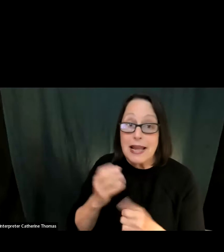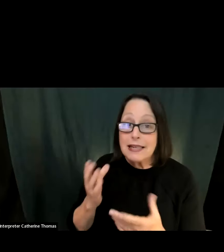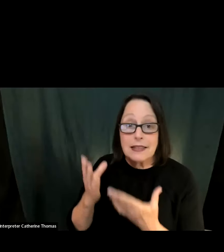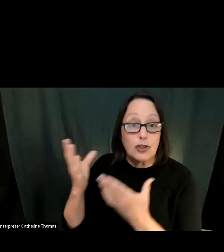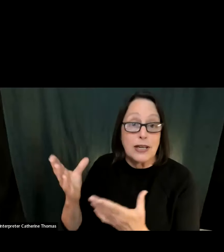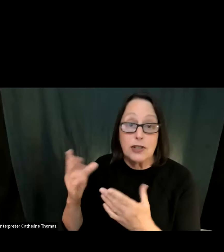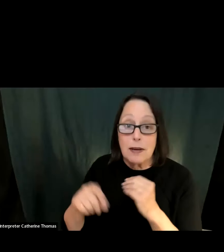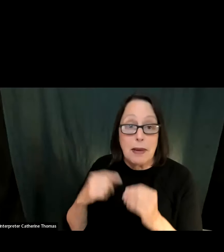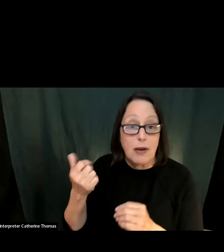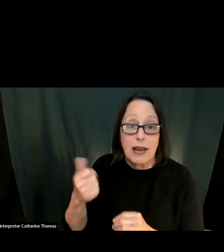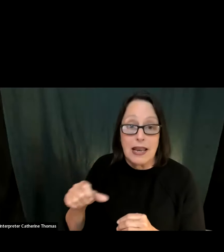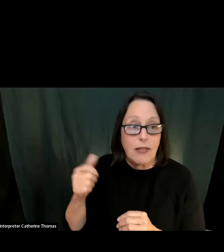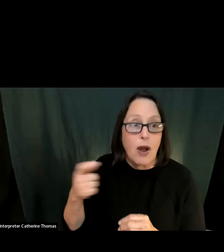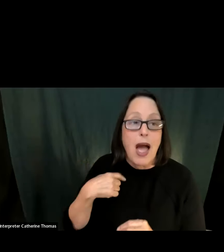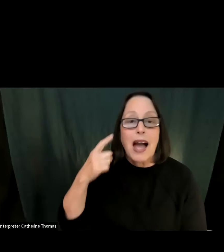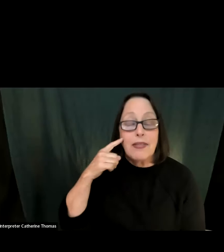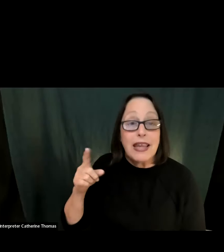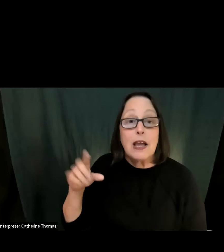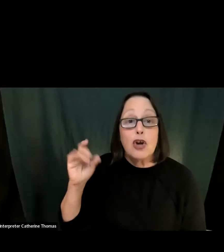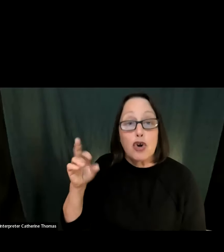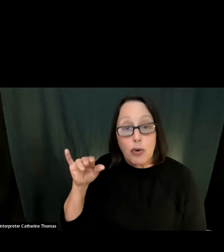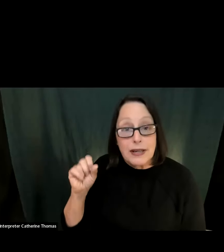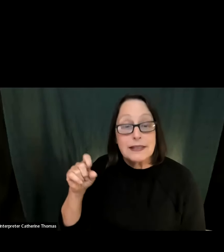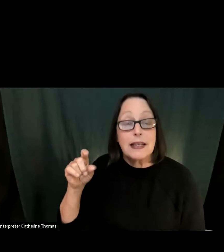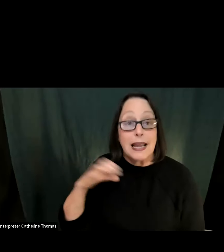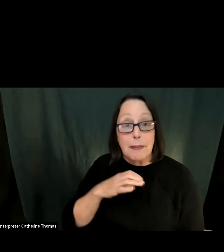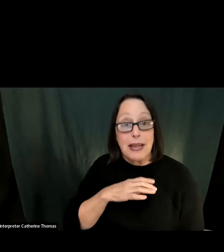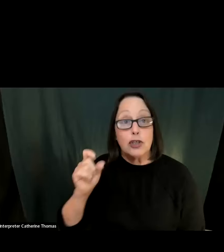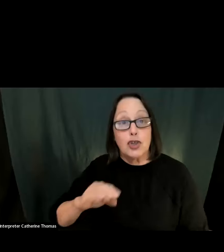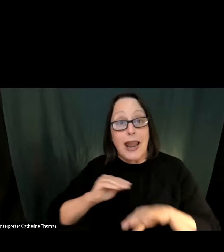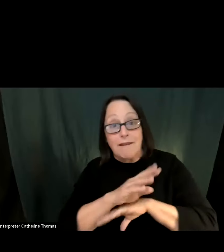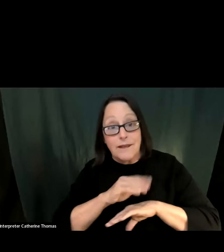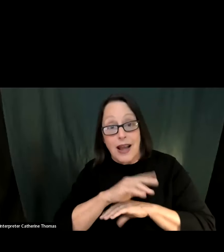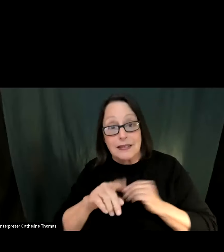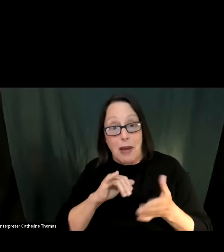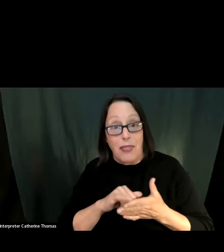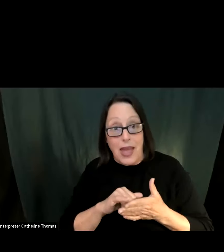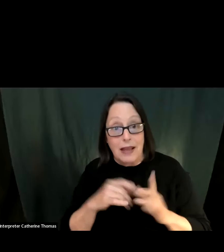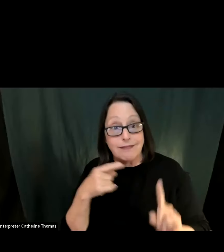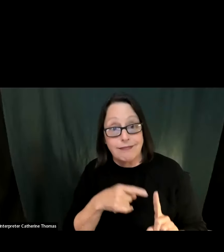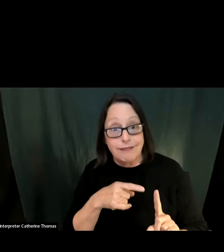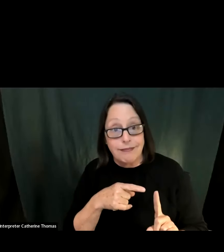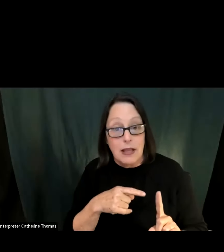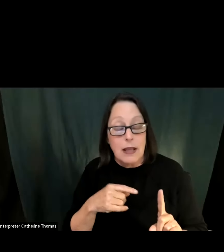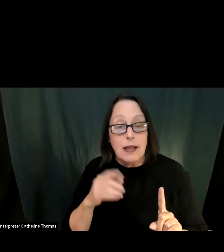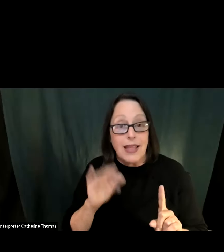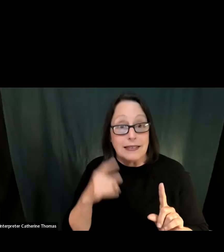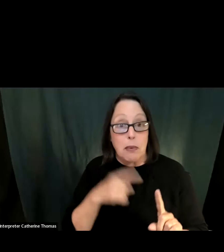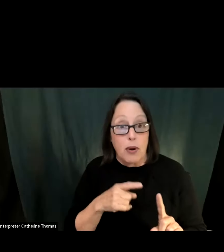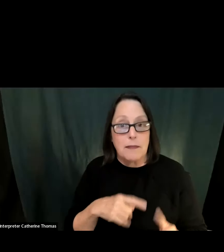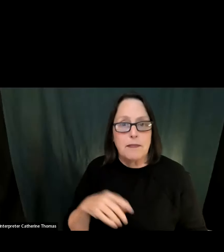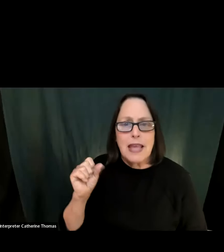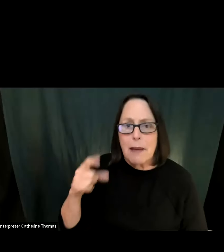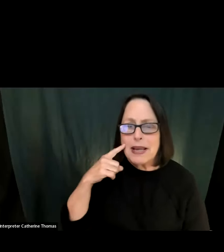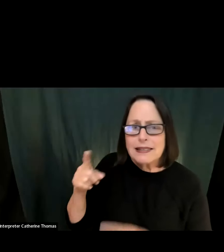other. I think the CRIS committee should advise on that. Okay. Yeah, and I wanted to make sure we kind of separated those two pieces because there's a couple of comments in